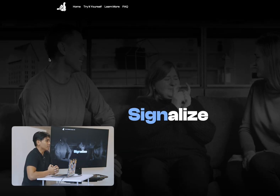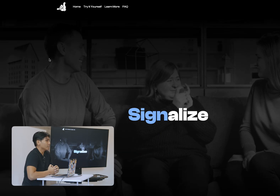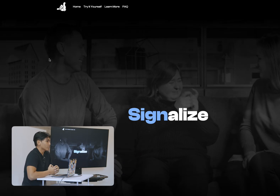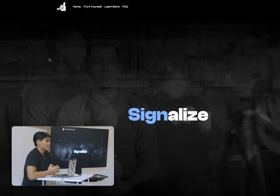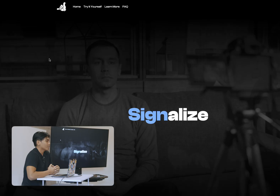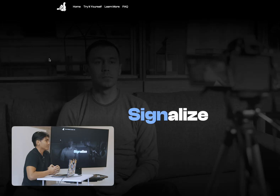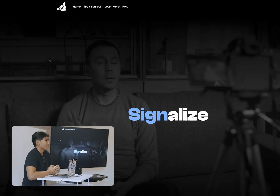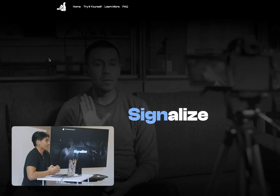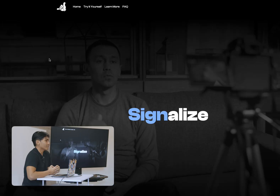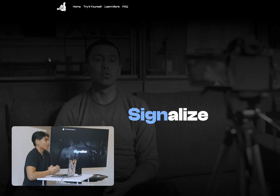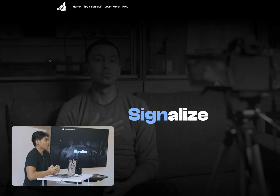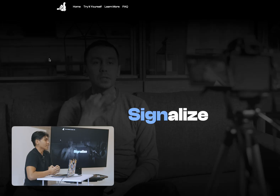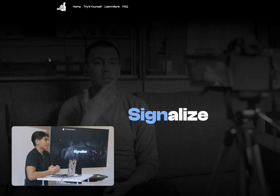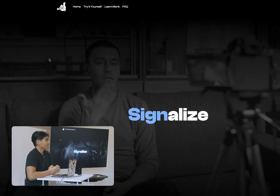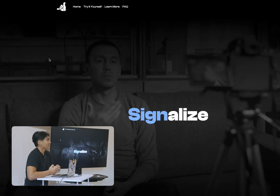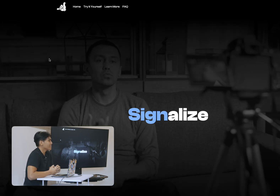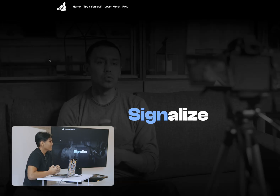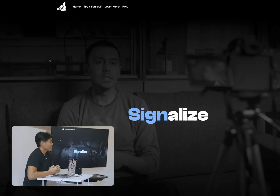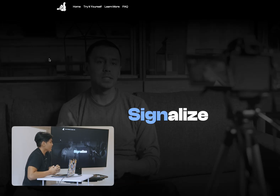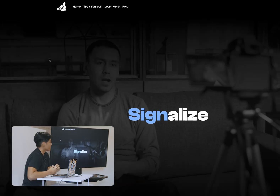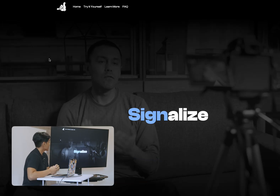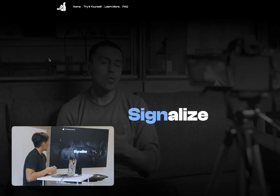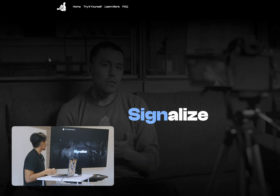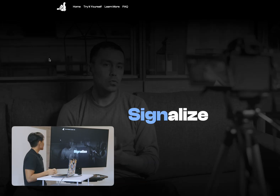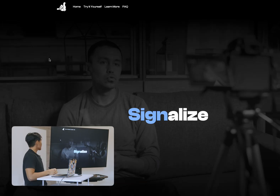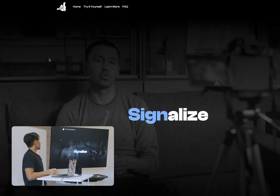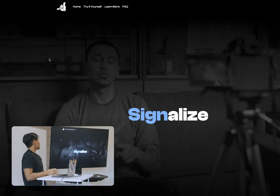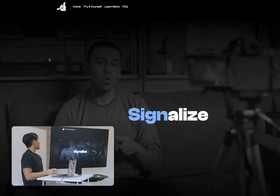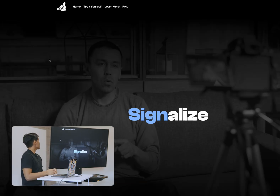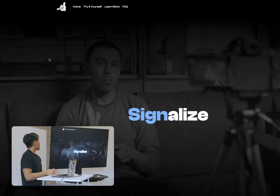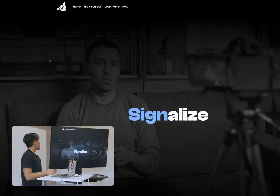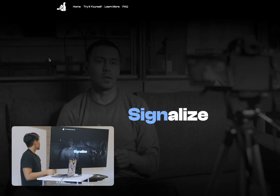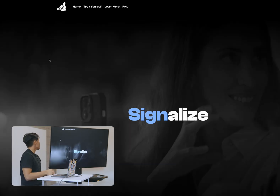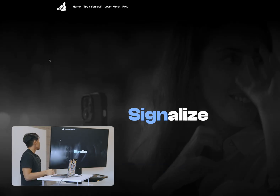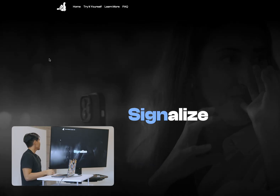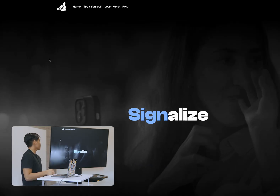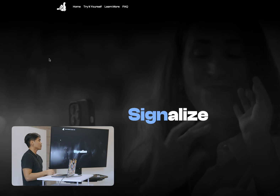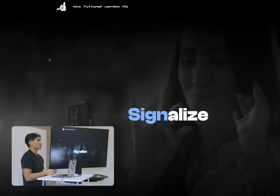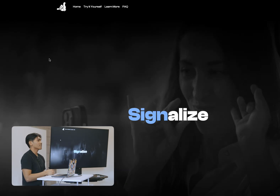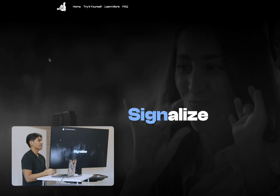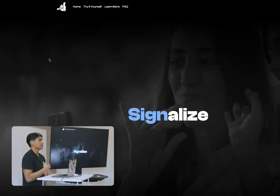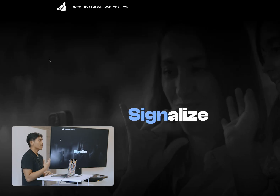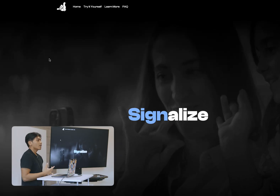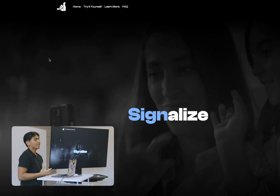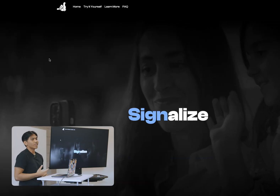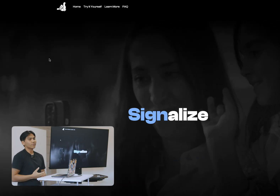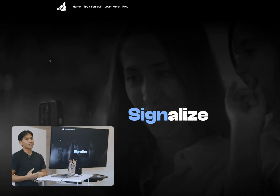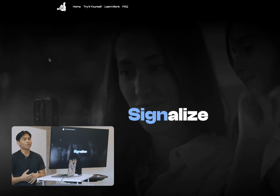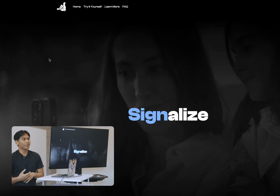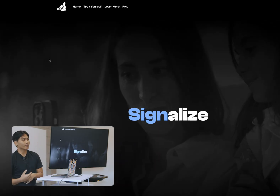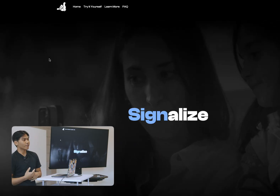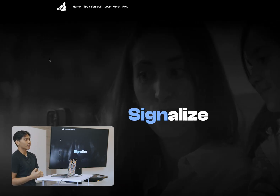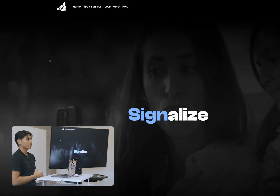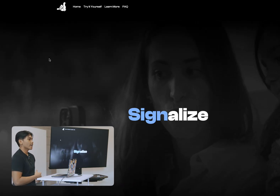this deliverable, I give it the code name Signalize. And what Signalize is, it's an American Sign Language translator that